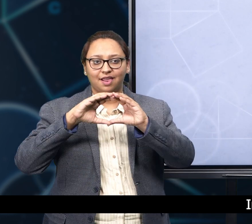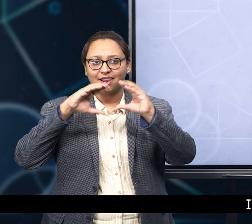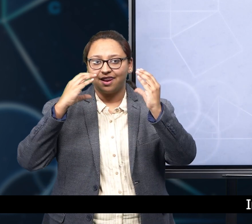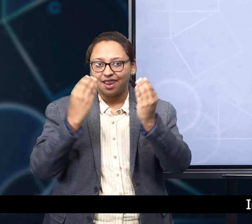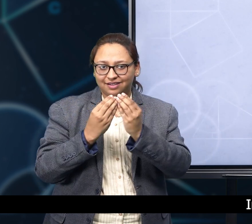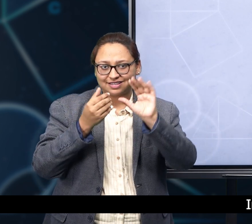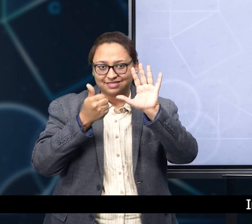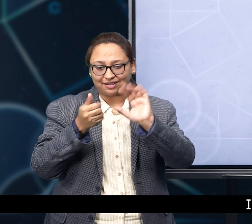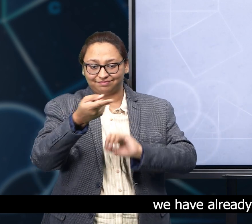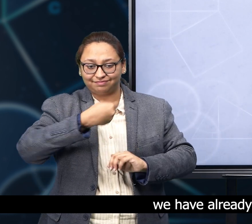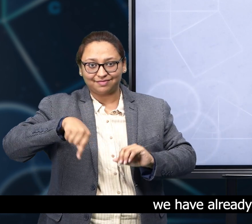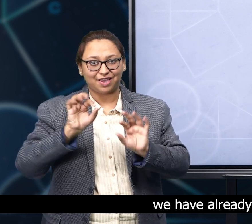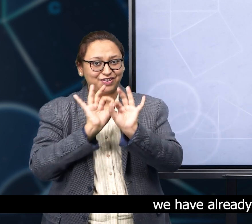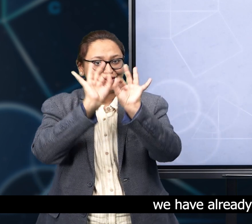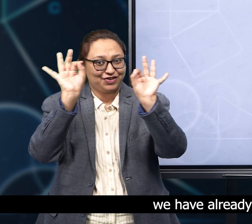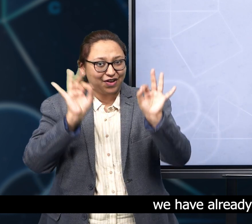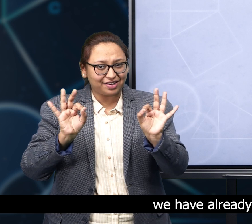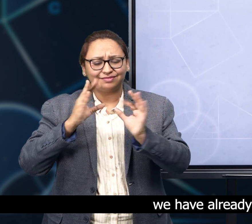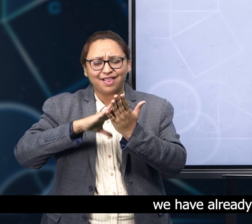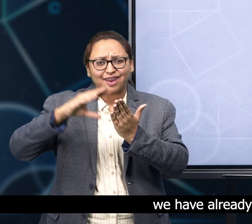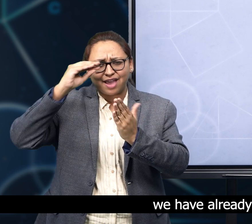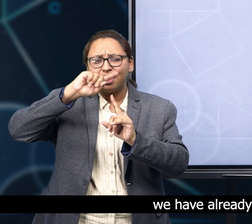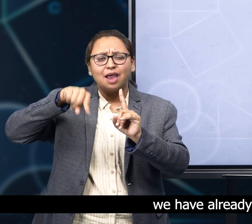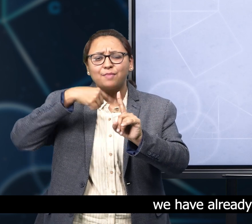In class 6th, we have already learnt about symmetry.